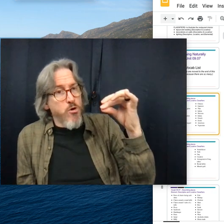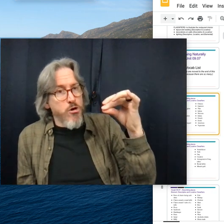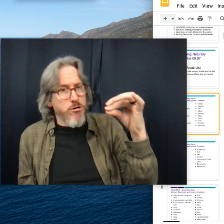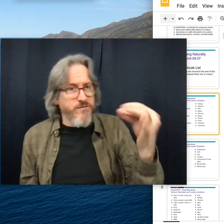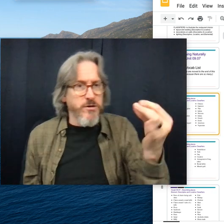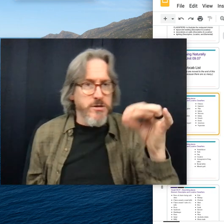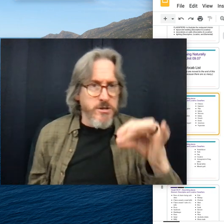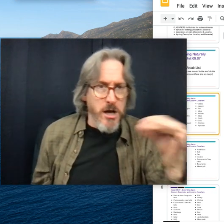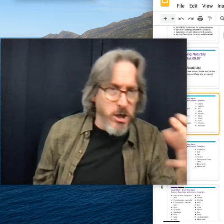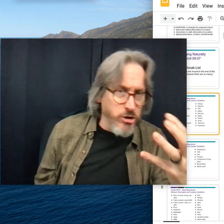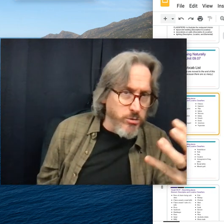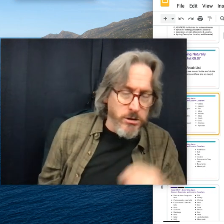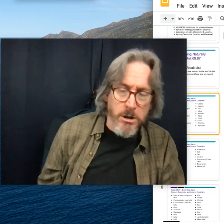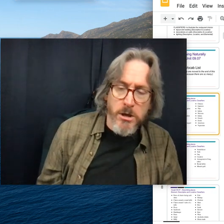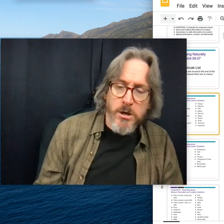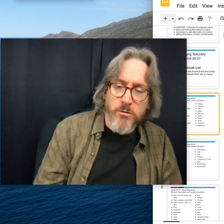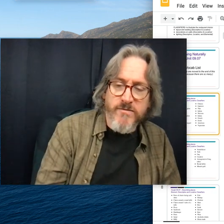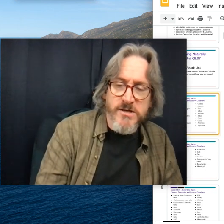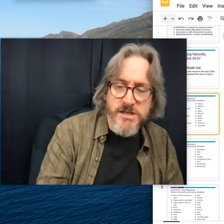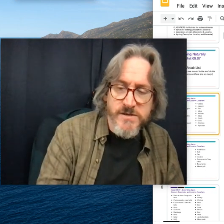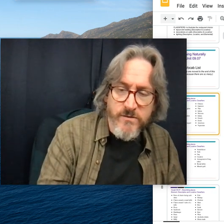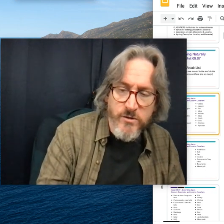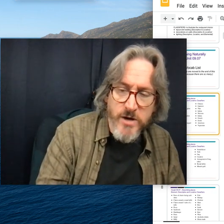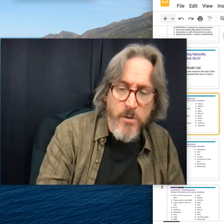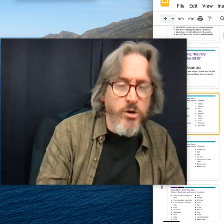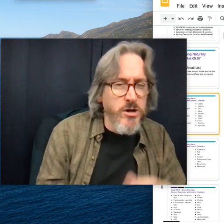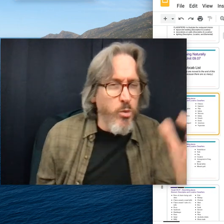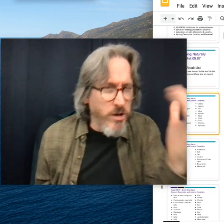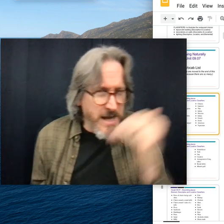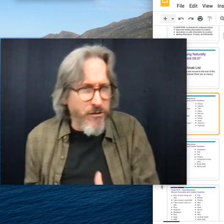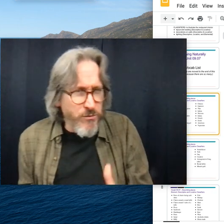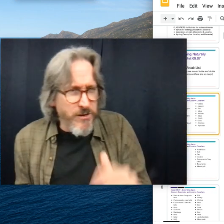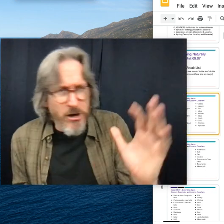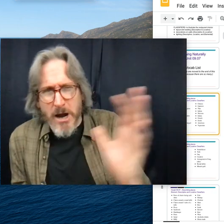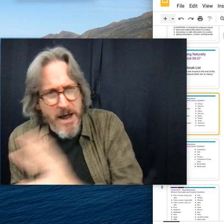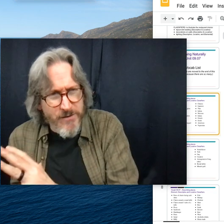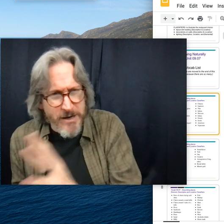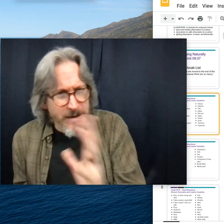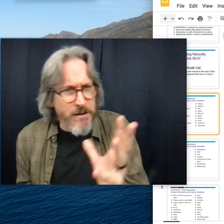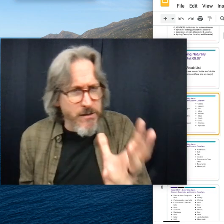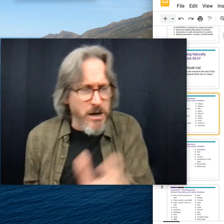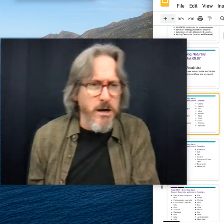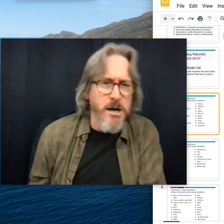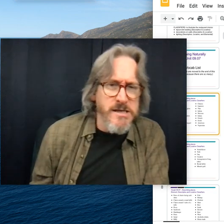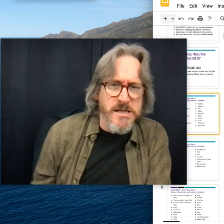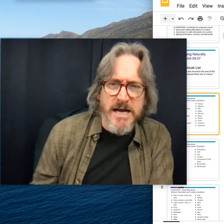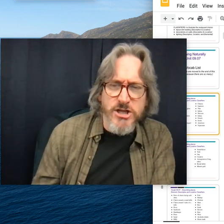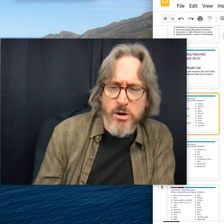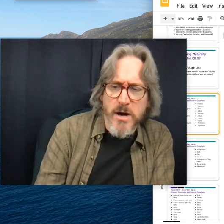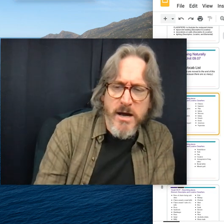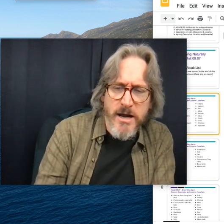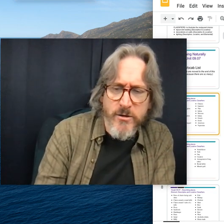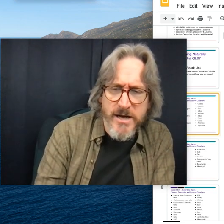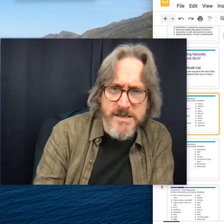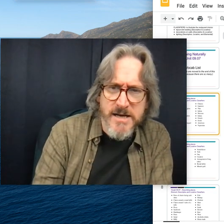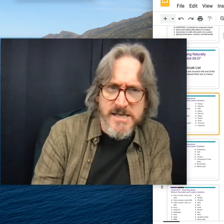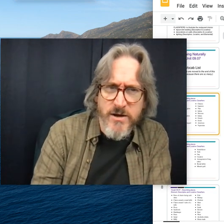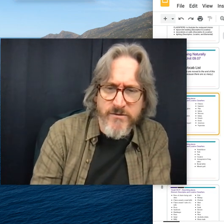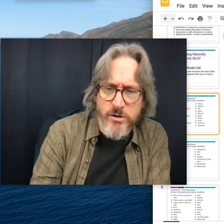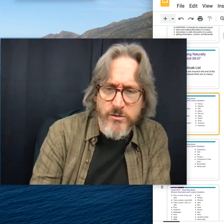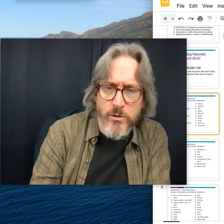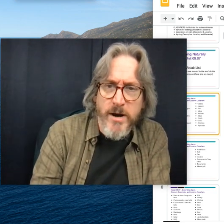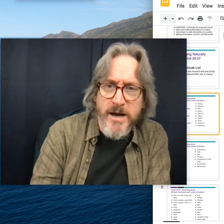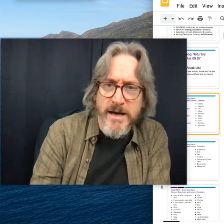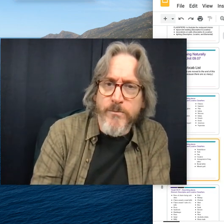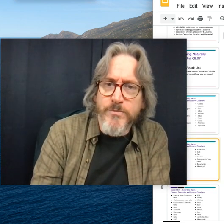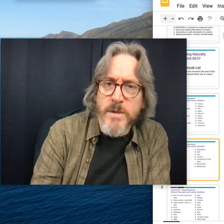ethnicities or different cultural references for food. And we'll get through there. They're in the slideshow. I don't necessarily